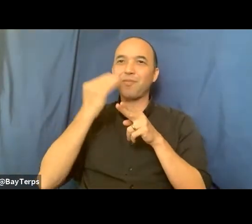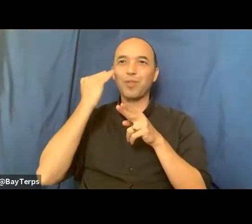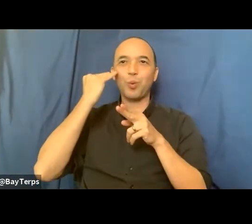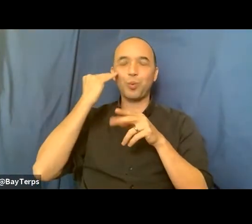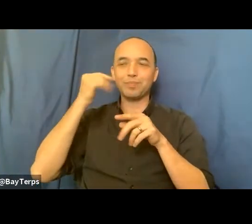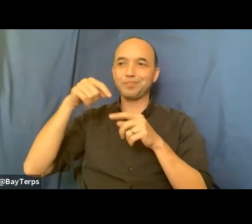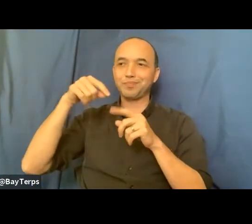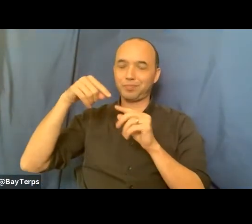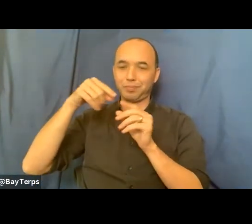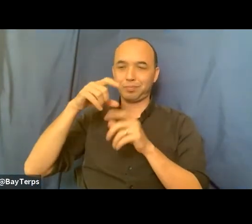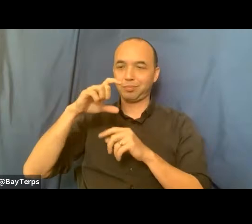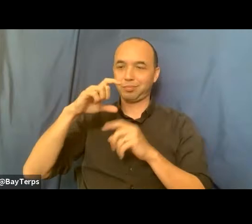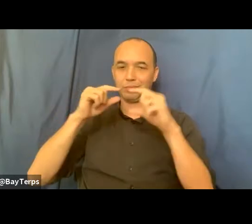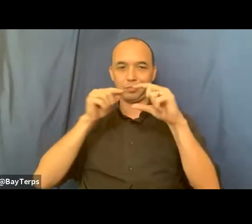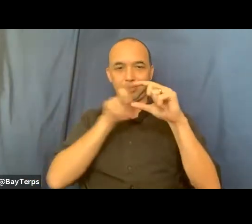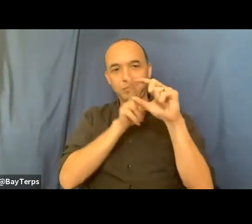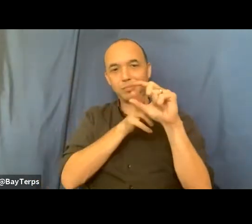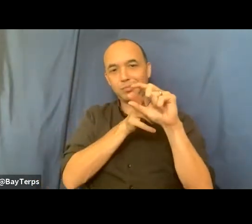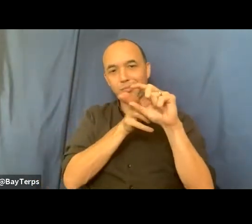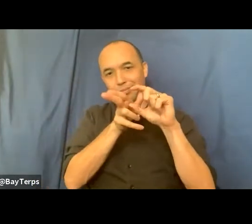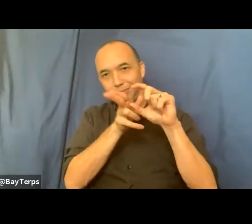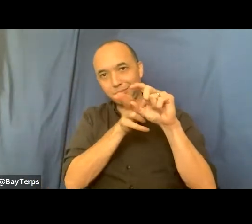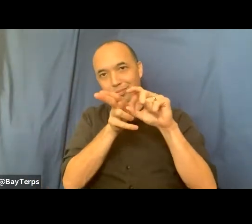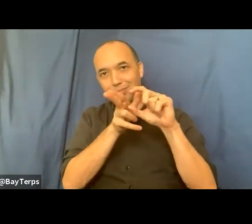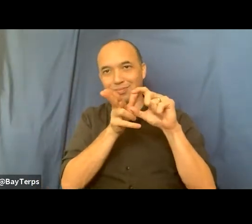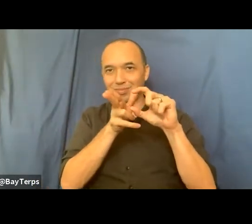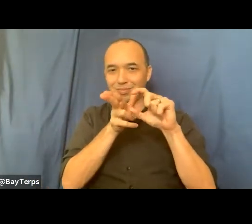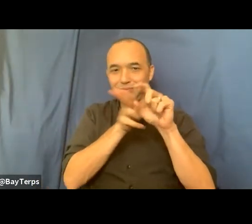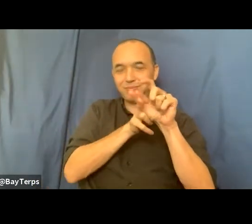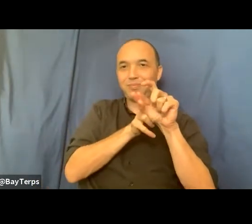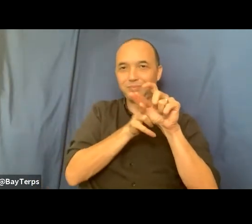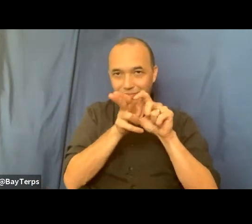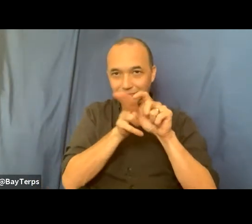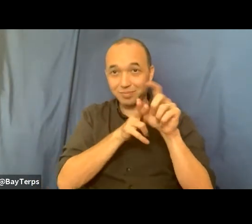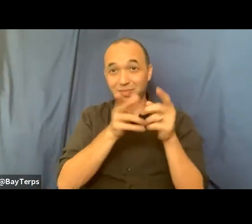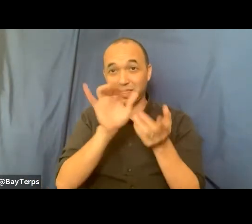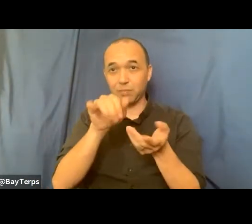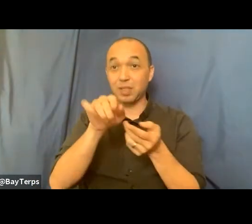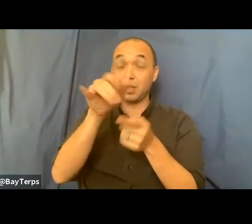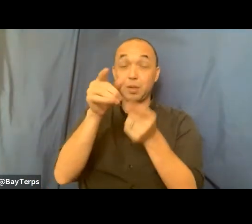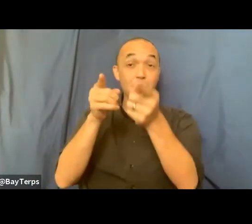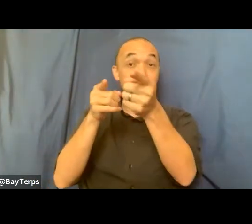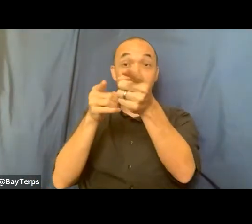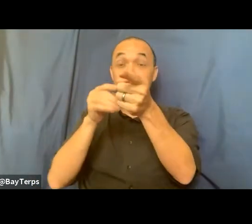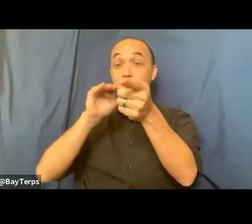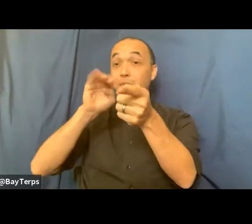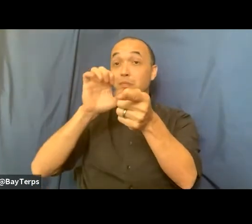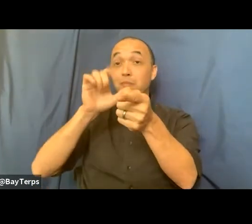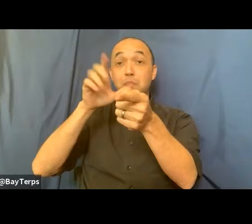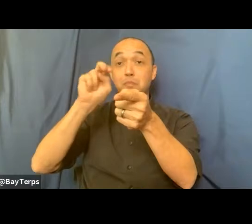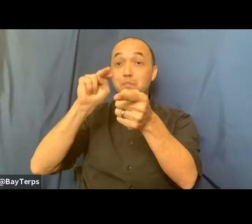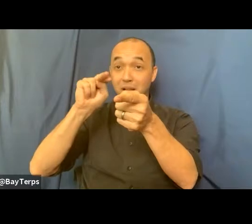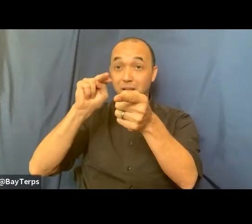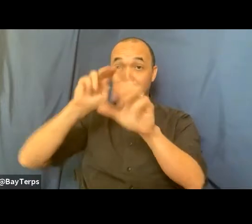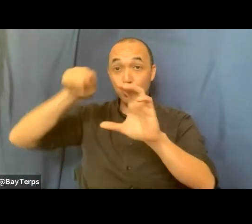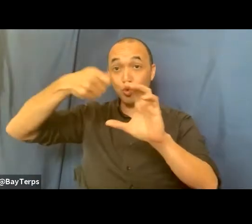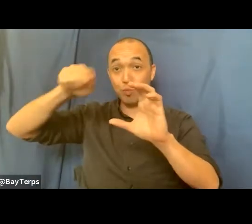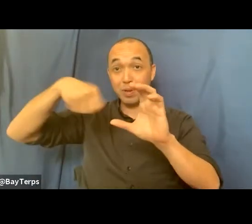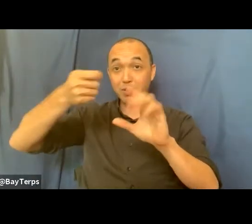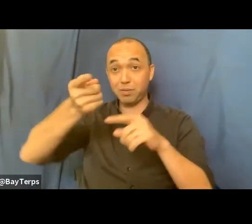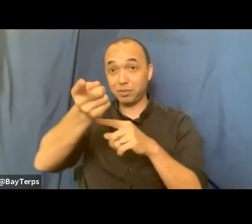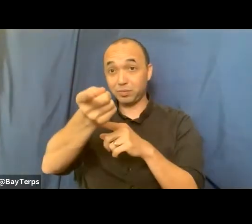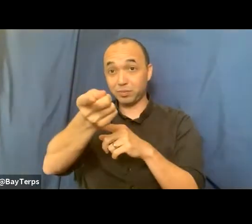know, I love taking things from the kitchen or from the toolbox. Like this is a Melon Baller. I could use this to